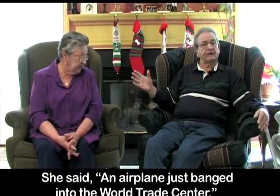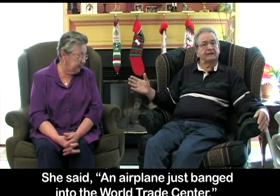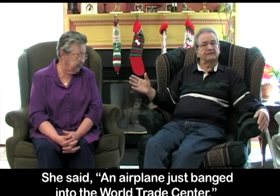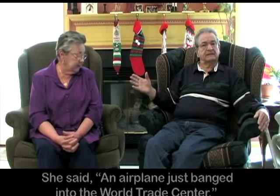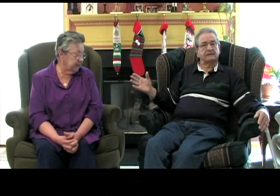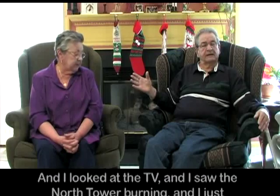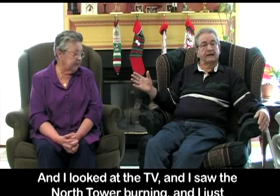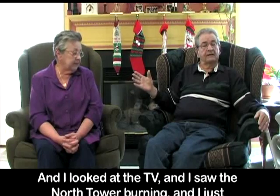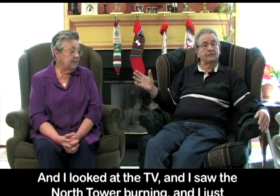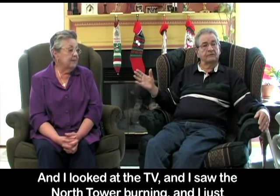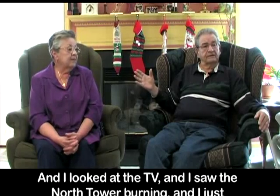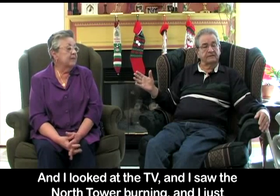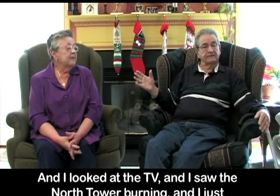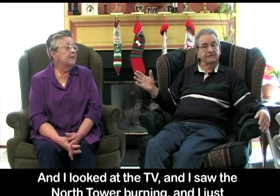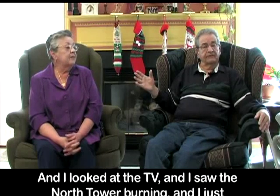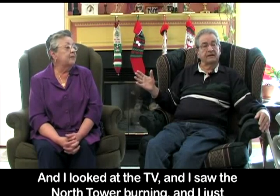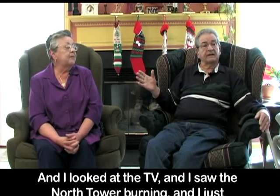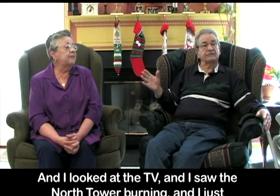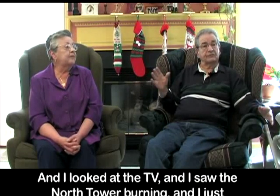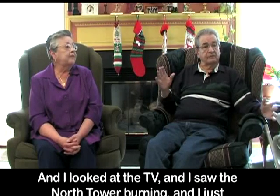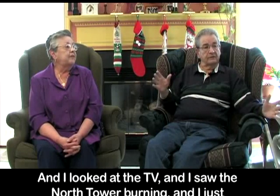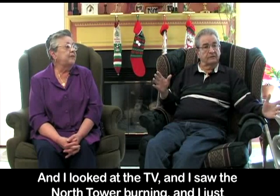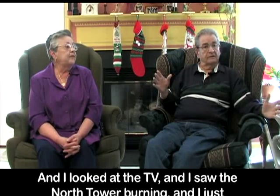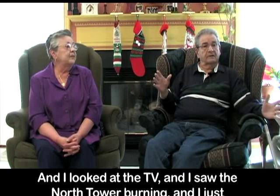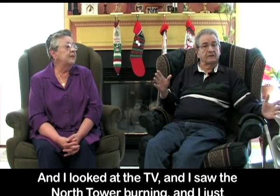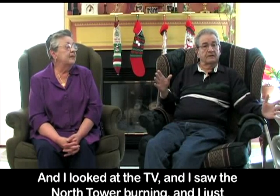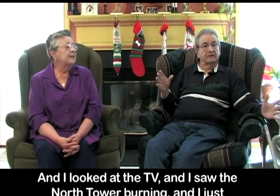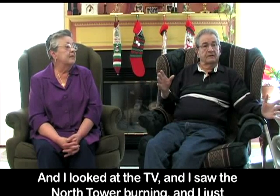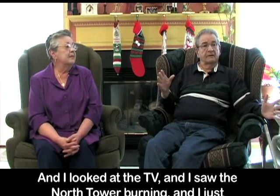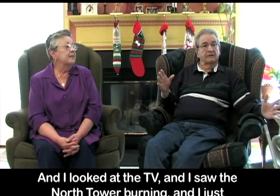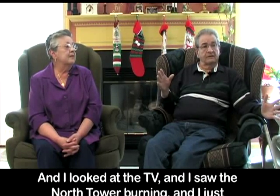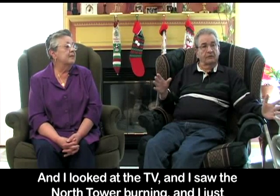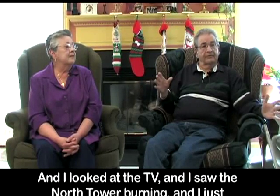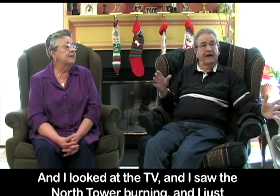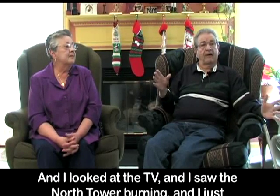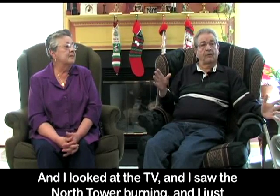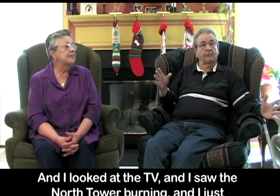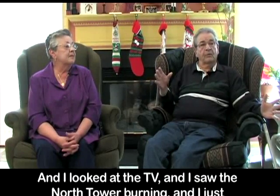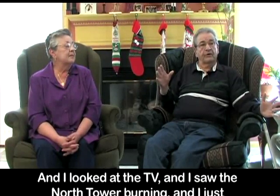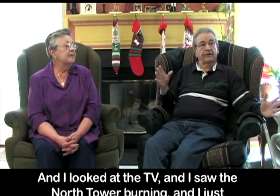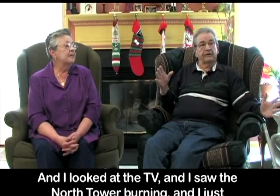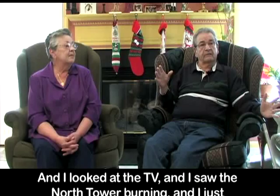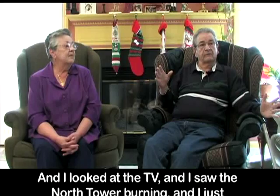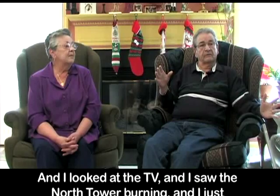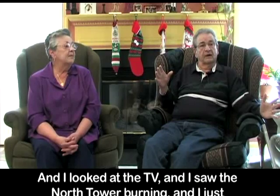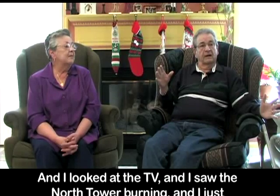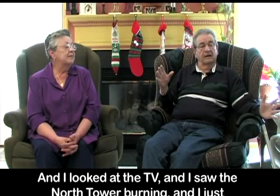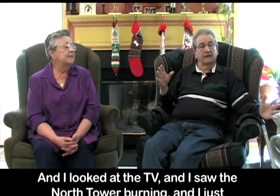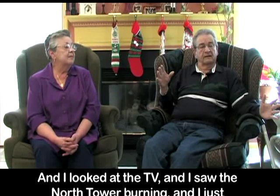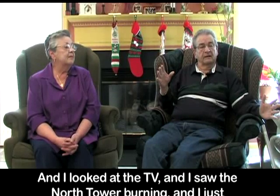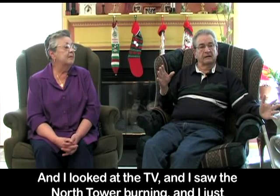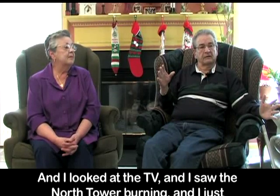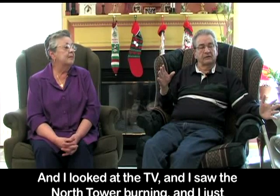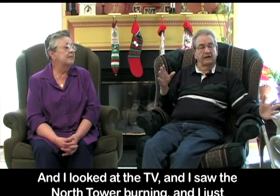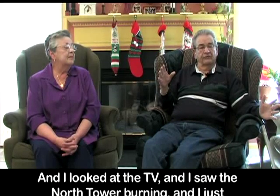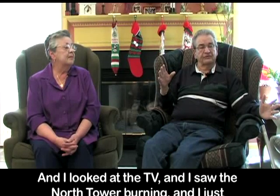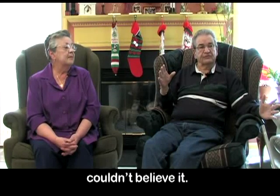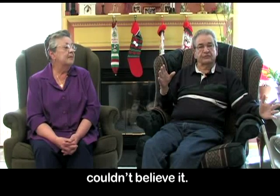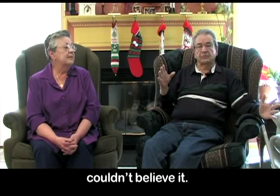Trade Center." And I looked at the TV and I saw the North Tower burning, and I just couldn't